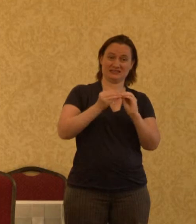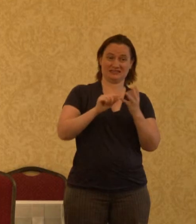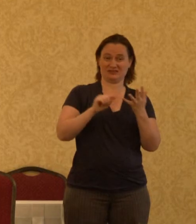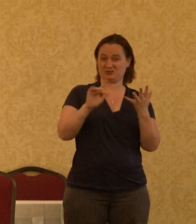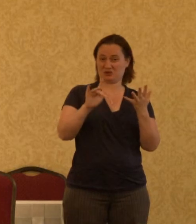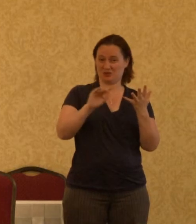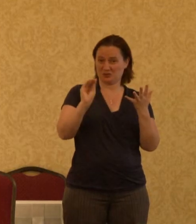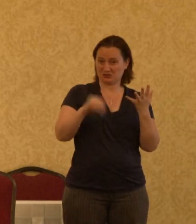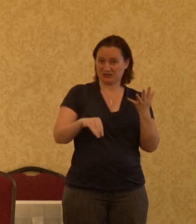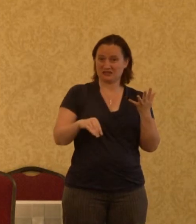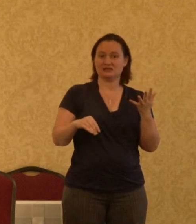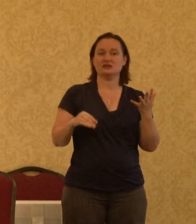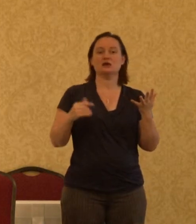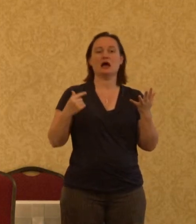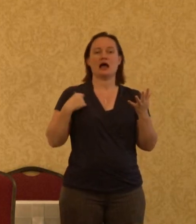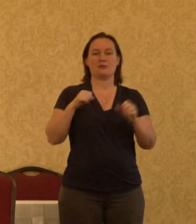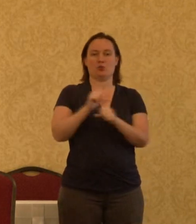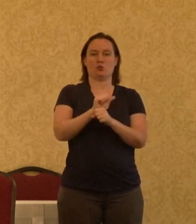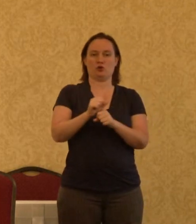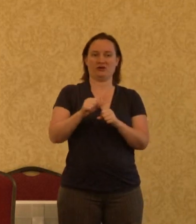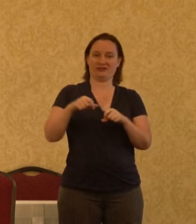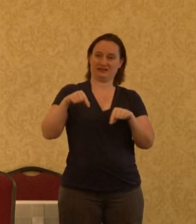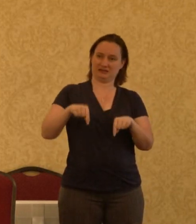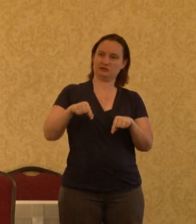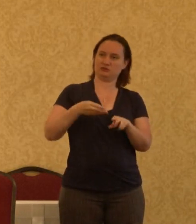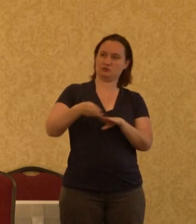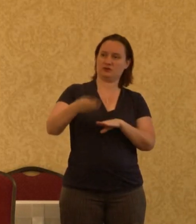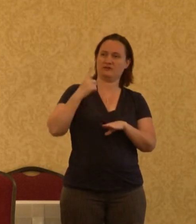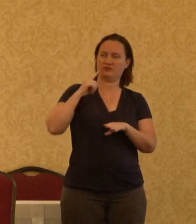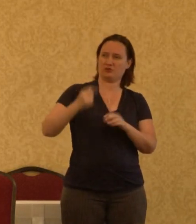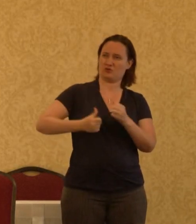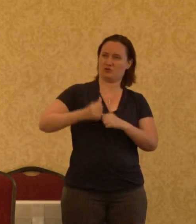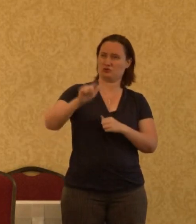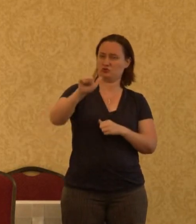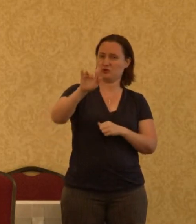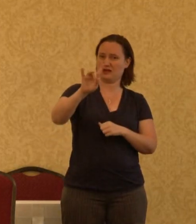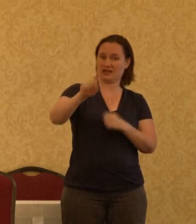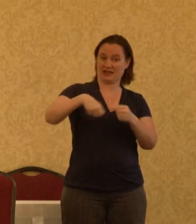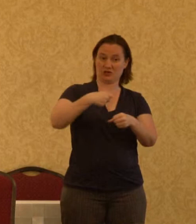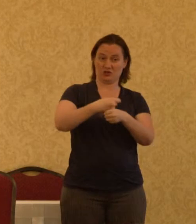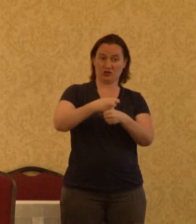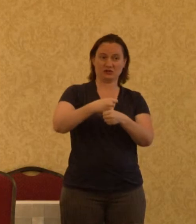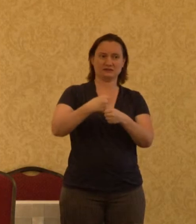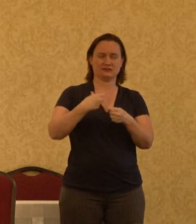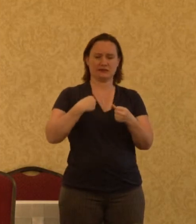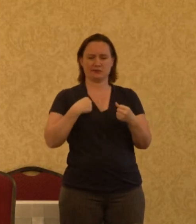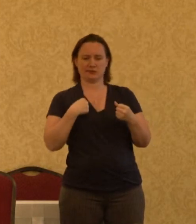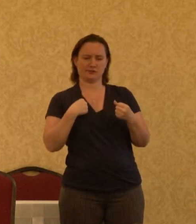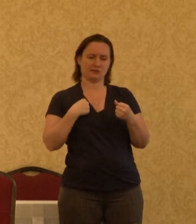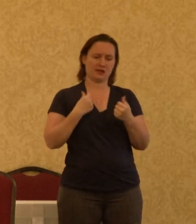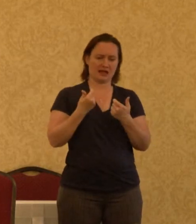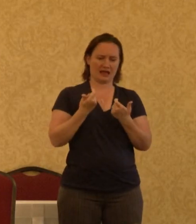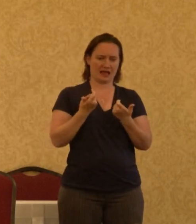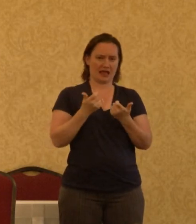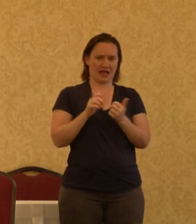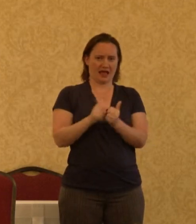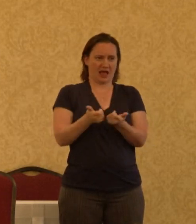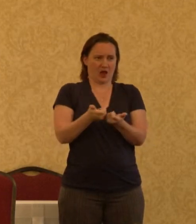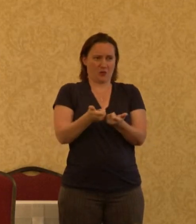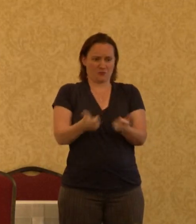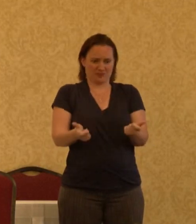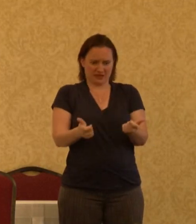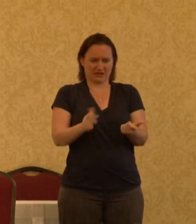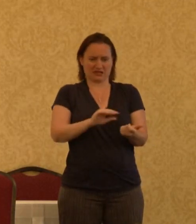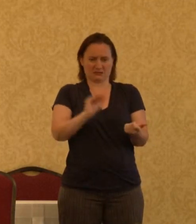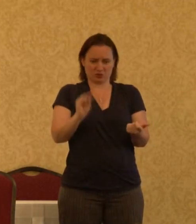this work for about 28 years, and I keep asking myself, how large do these numbers have to